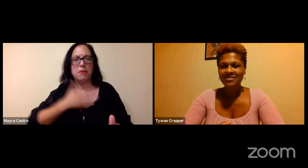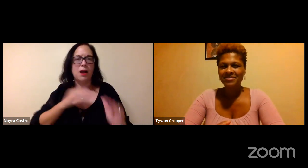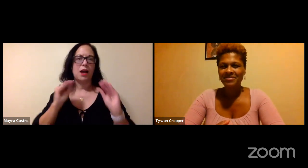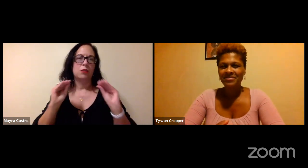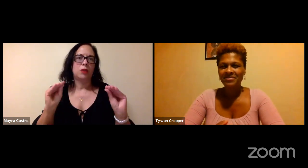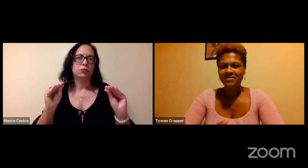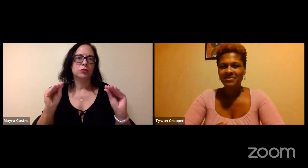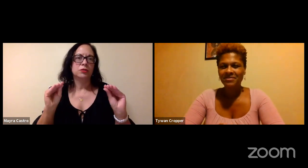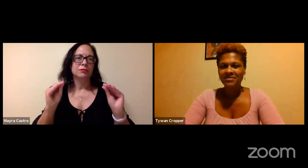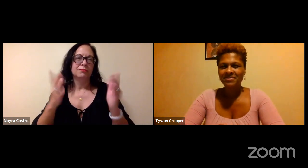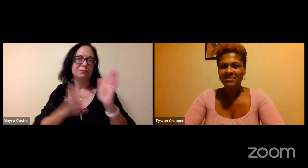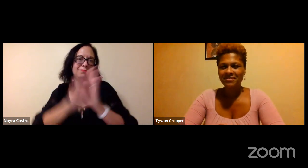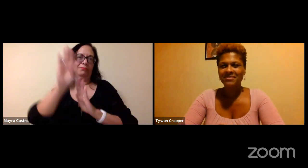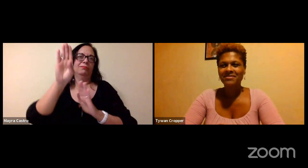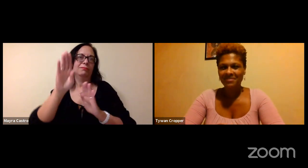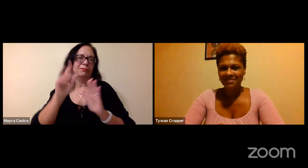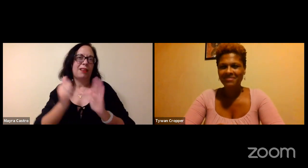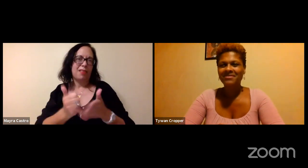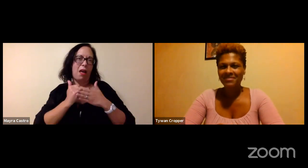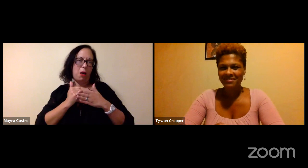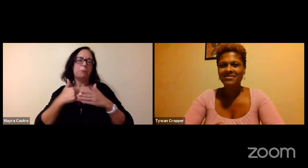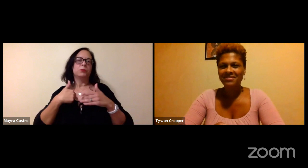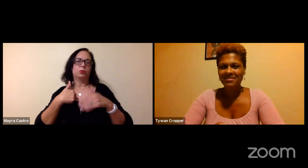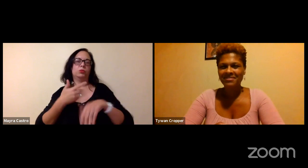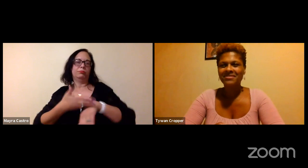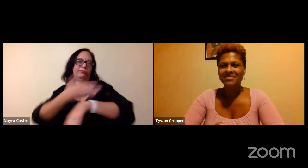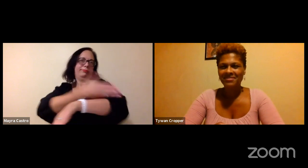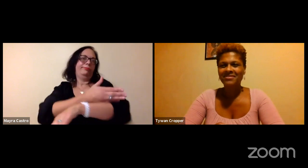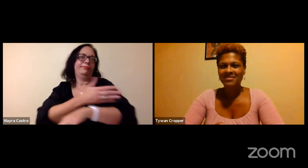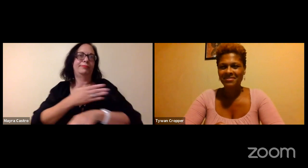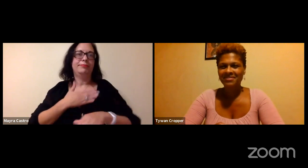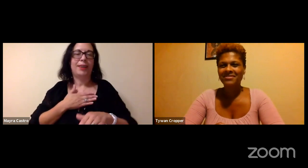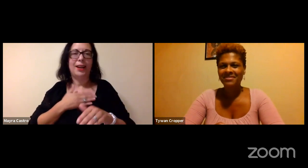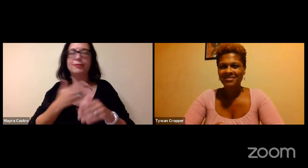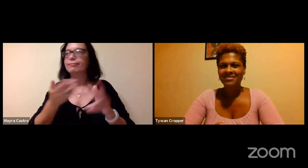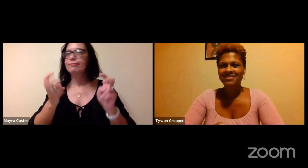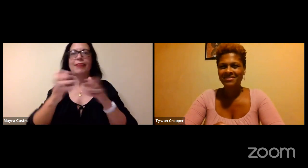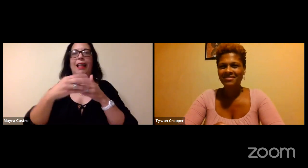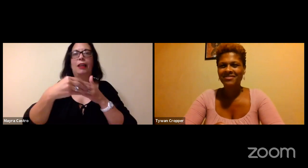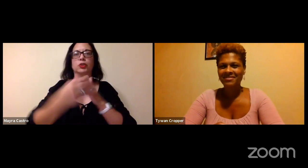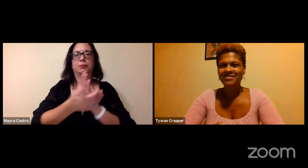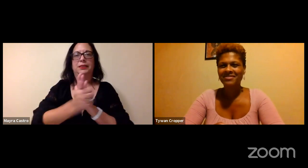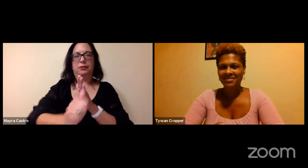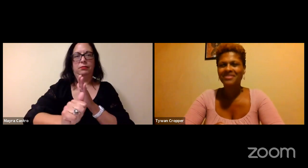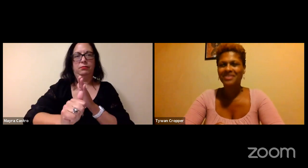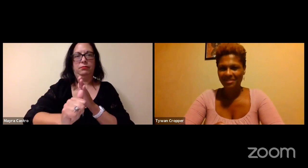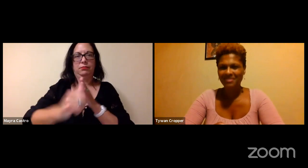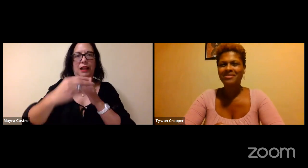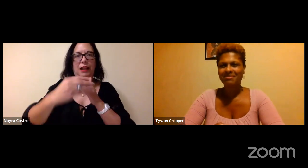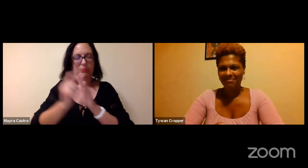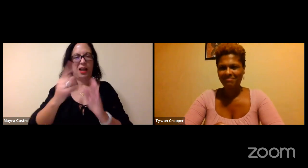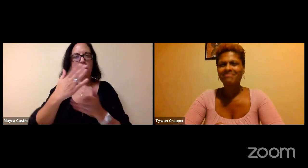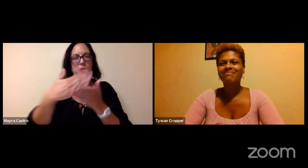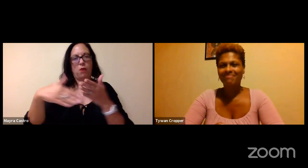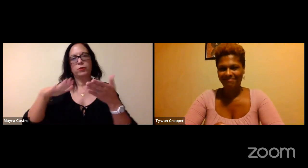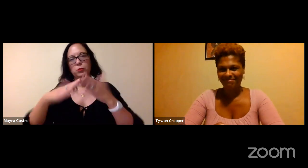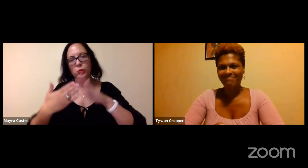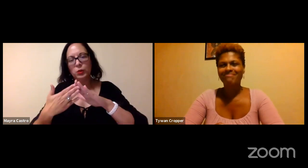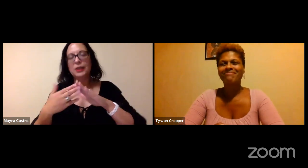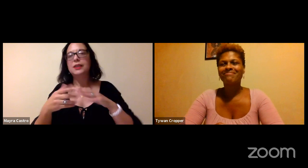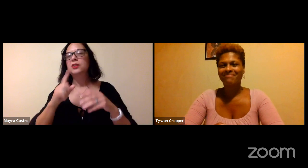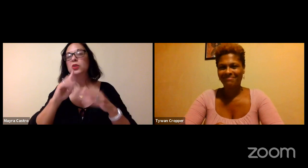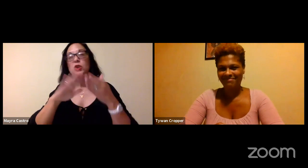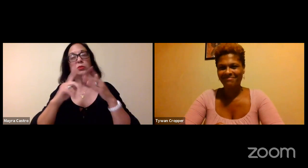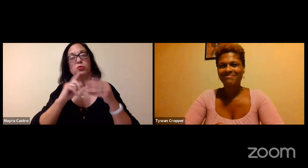from other individuals and also develop my educational opportunities and my leadership skills.